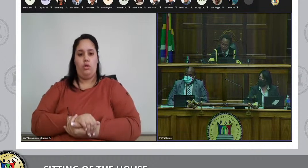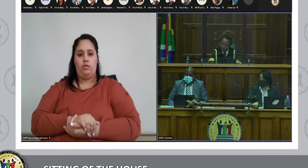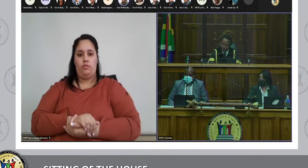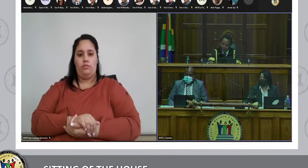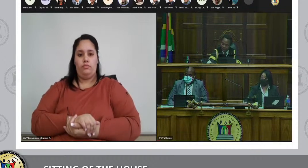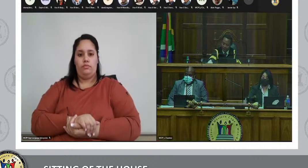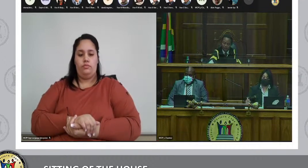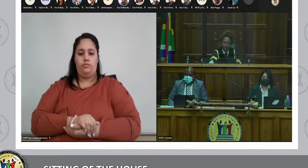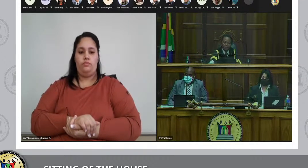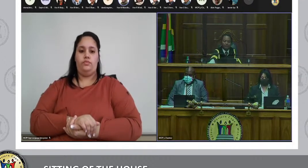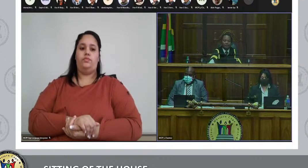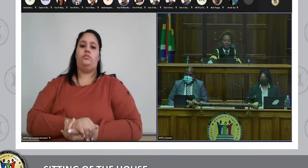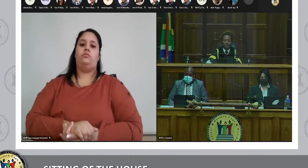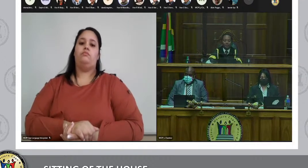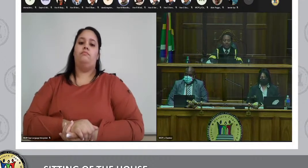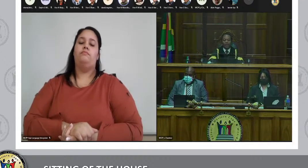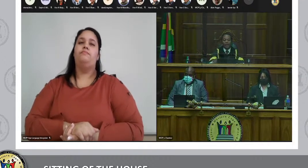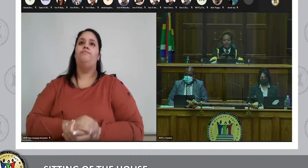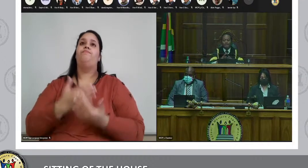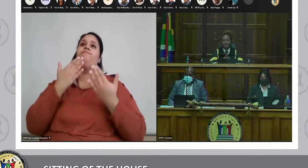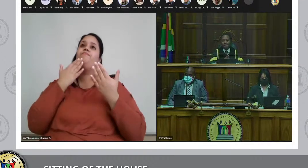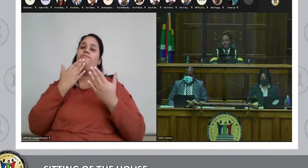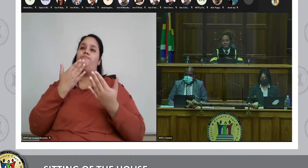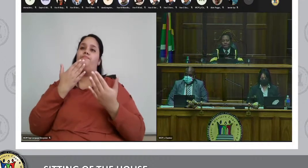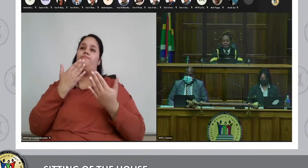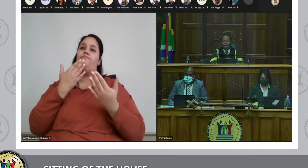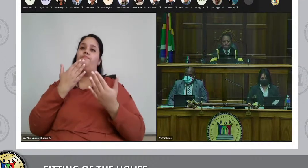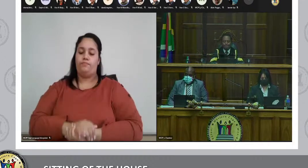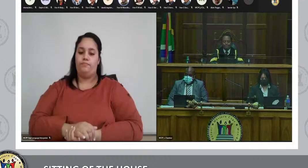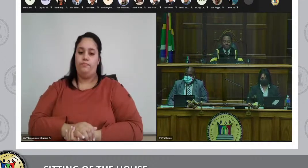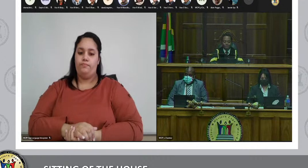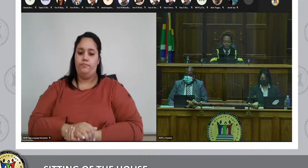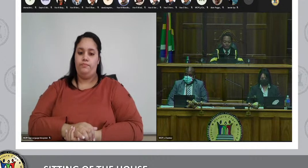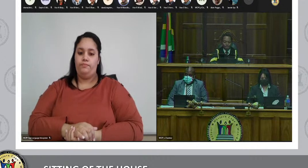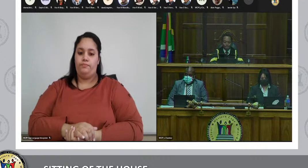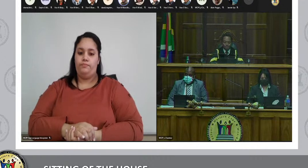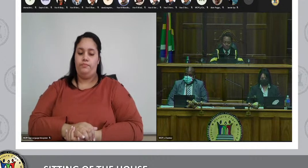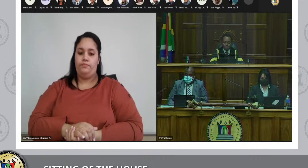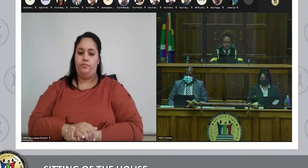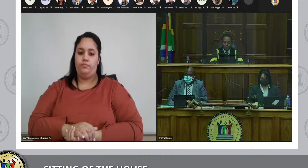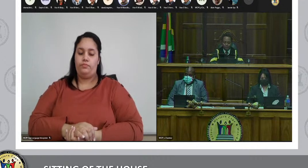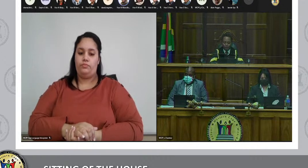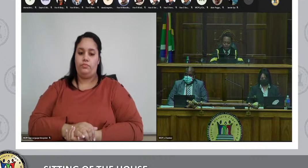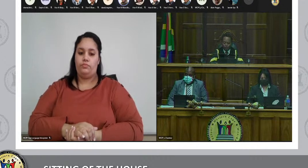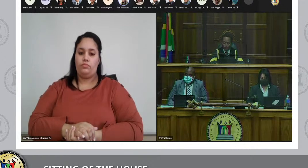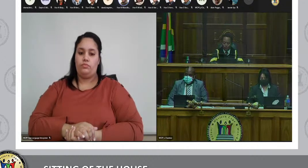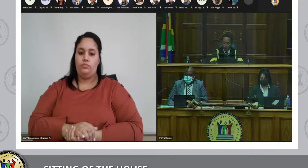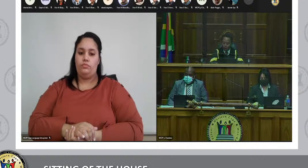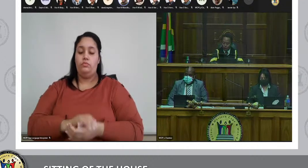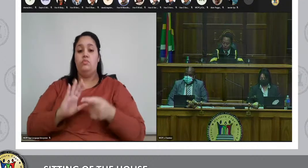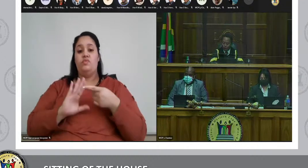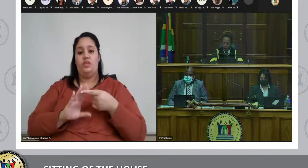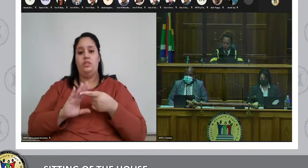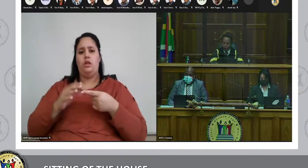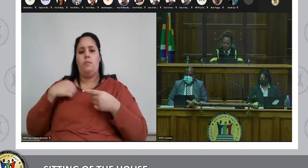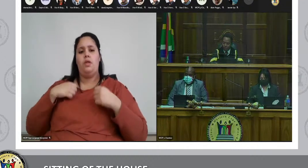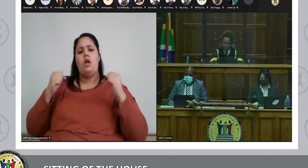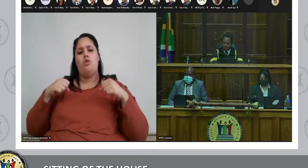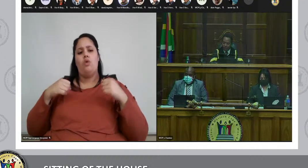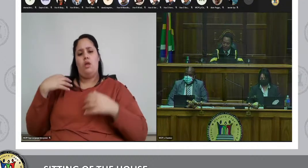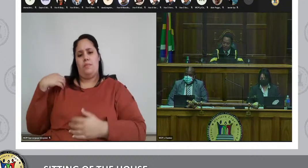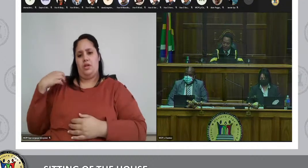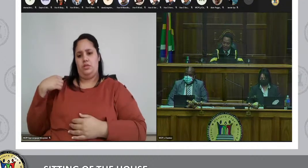Enkosi Somlom, let me firstly agree with the minister